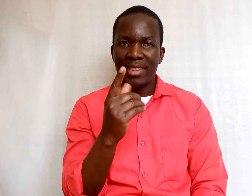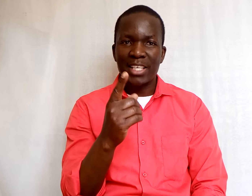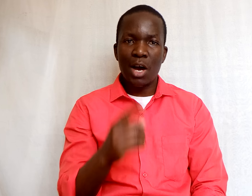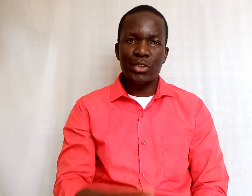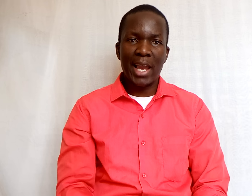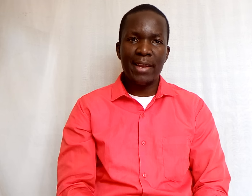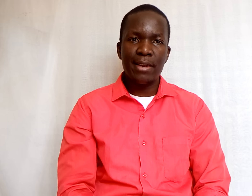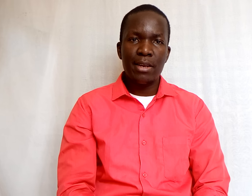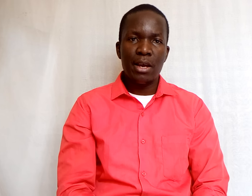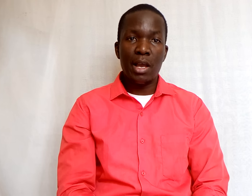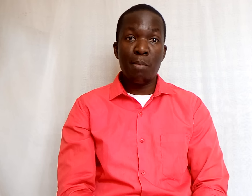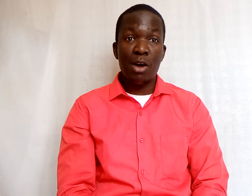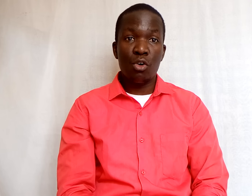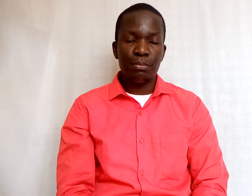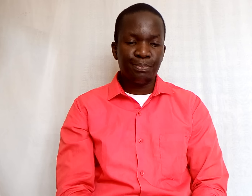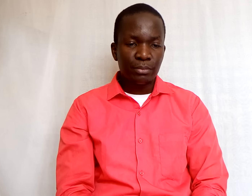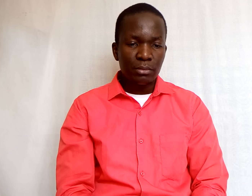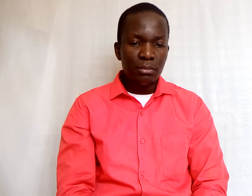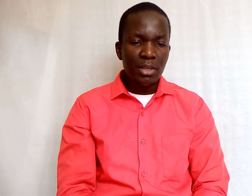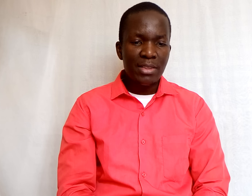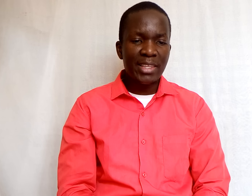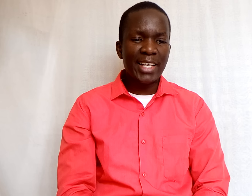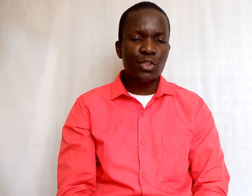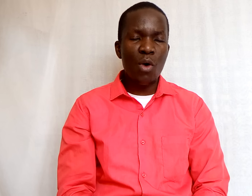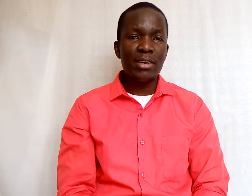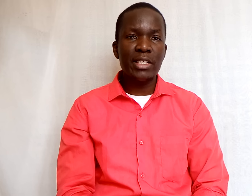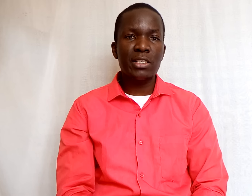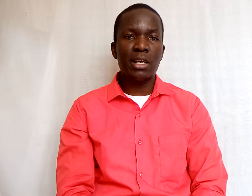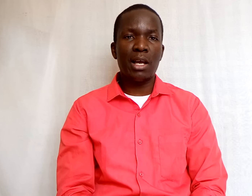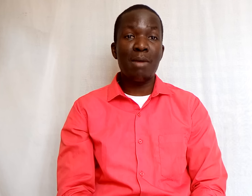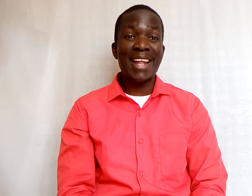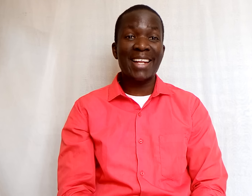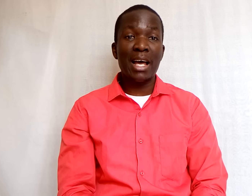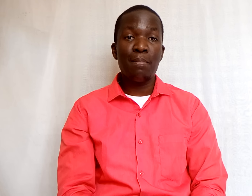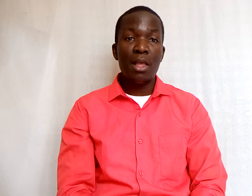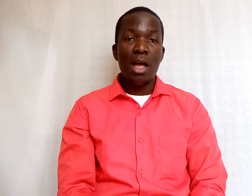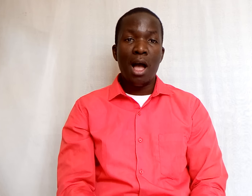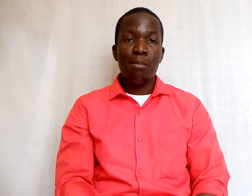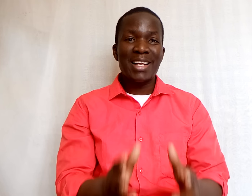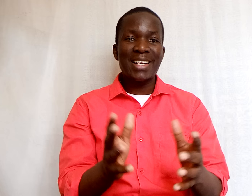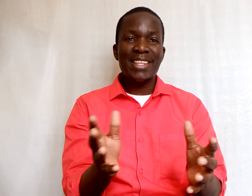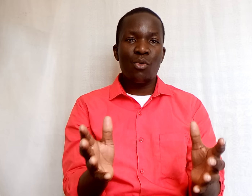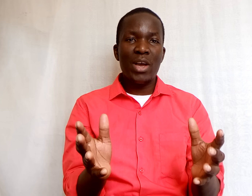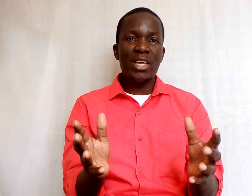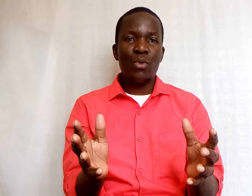that's how we sign mango. The next one is banana. Banana, the way